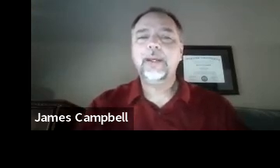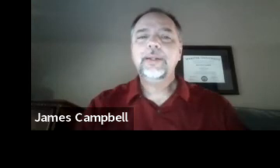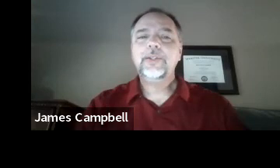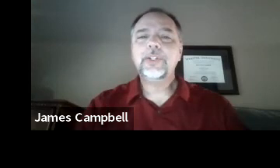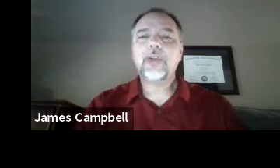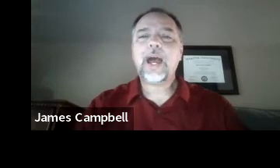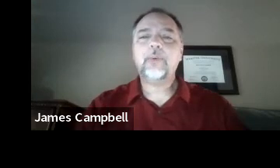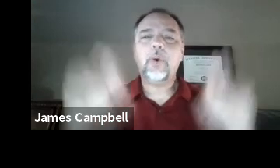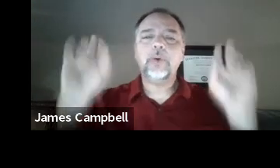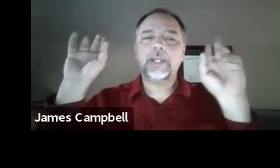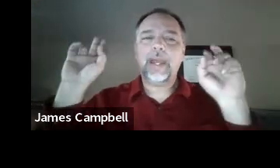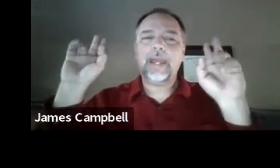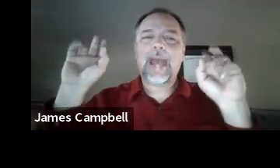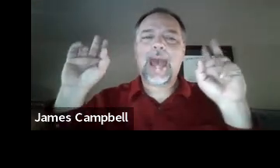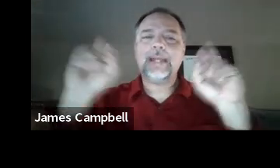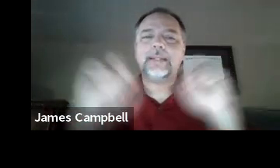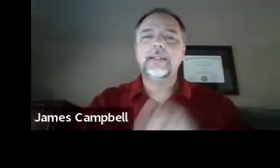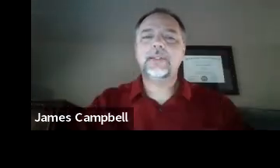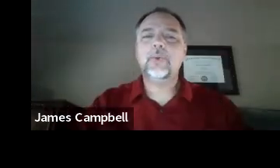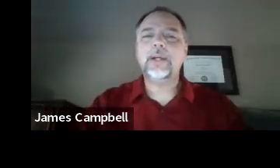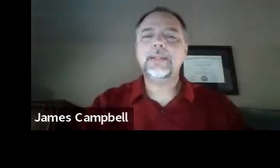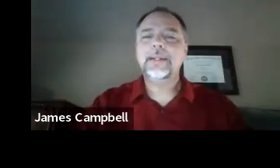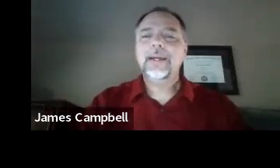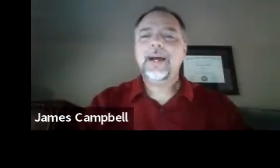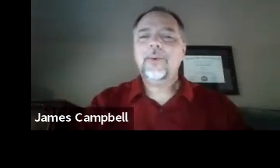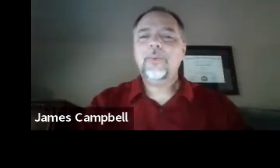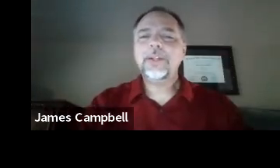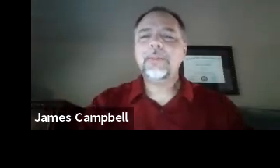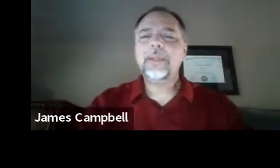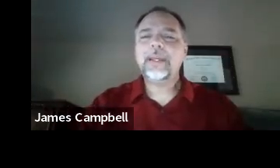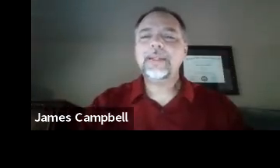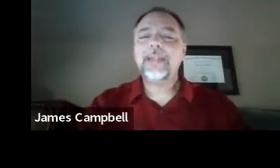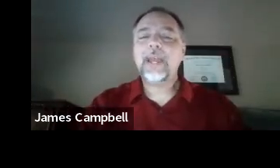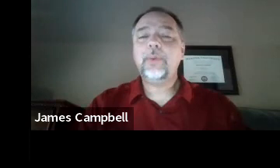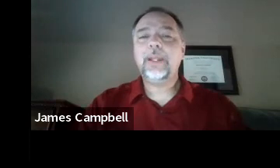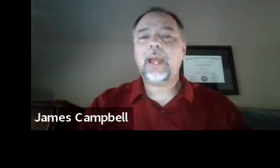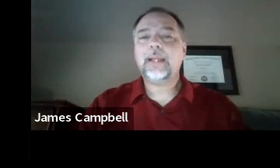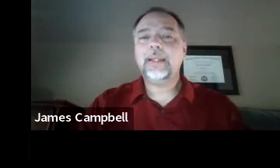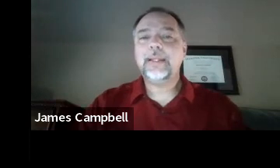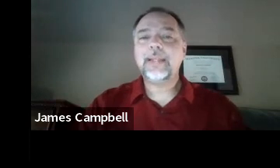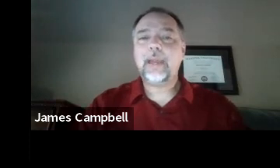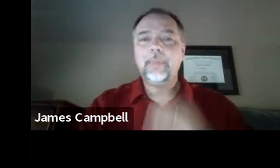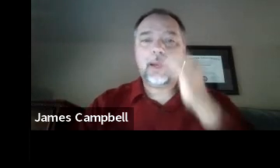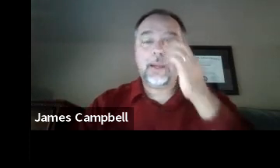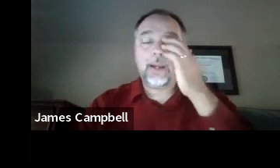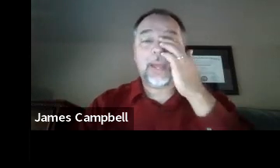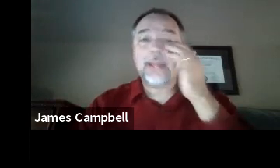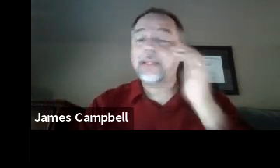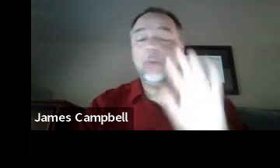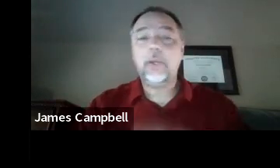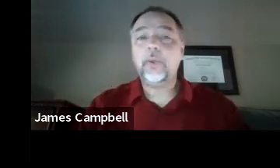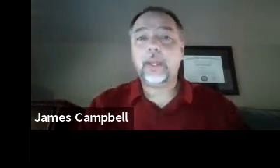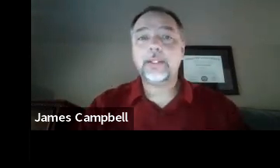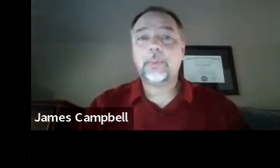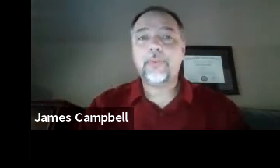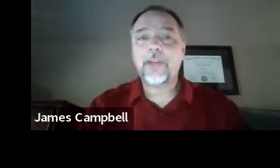community to describe, quote, an addict to us, what are some of the things they would be likely to say? Now, here I'm not asking